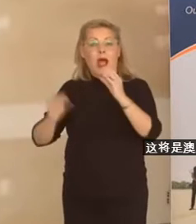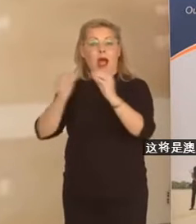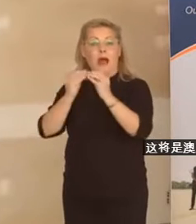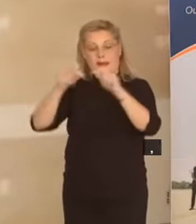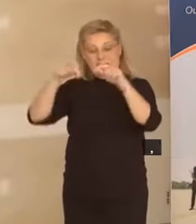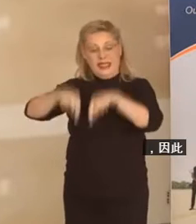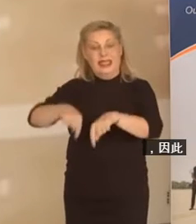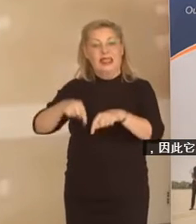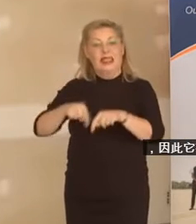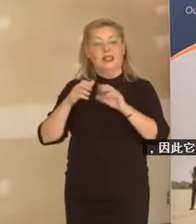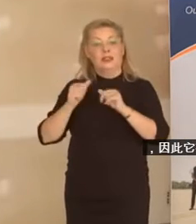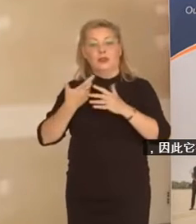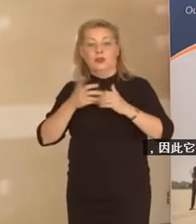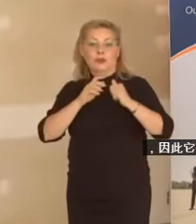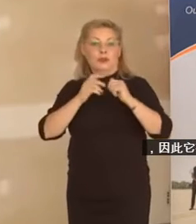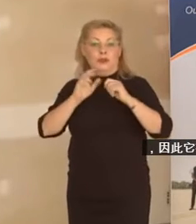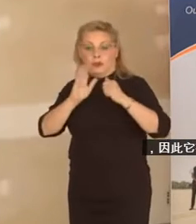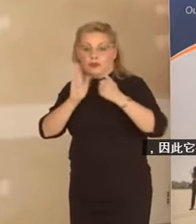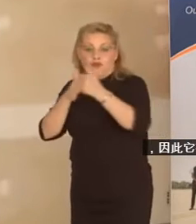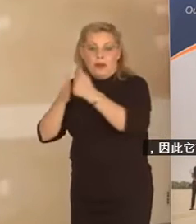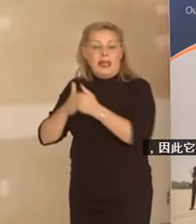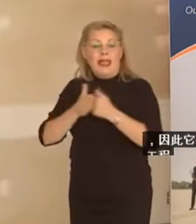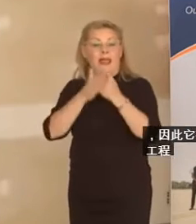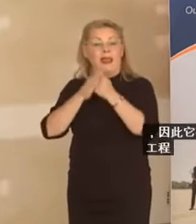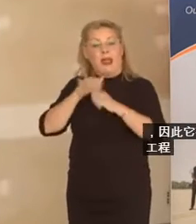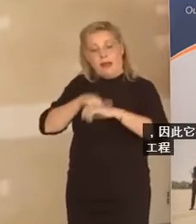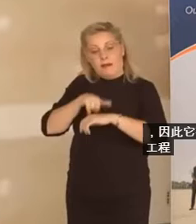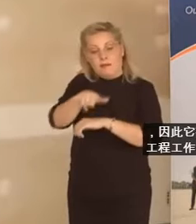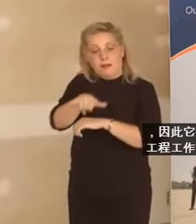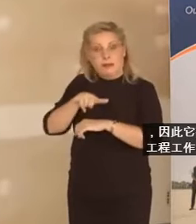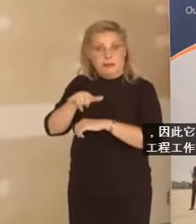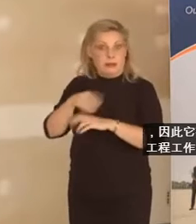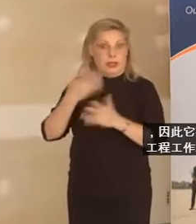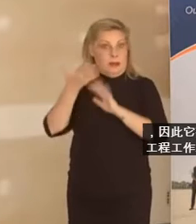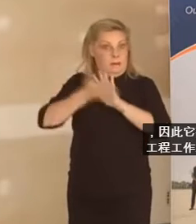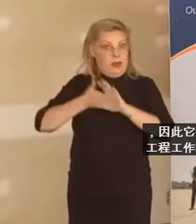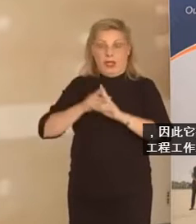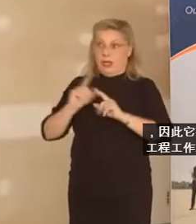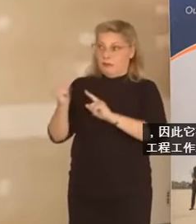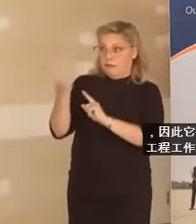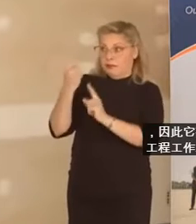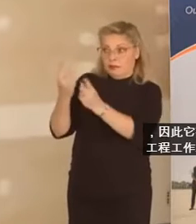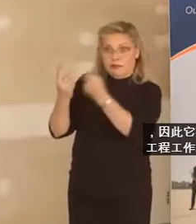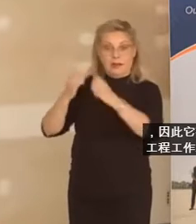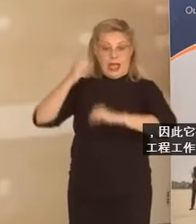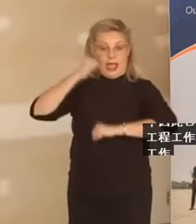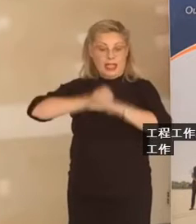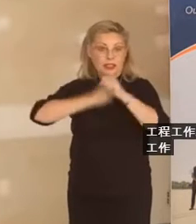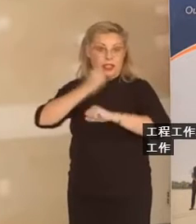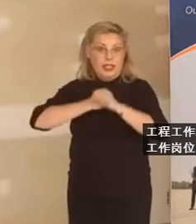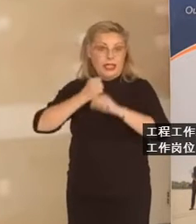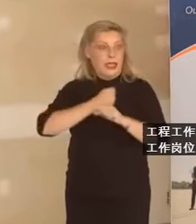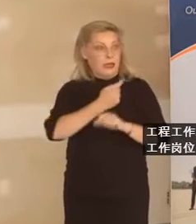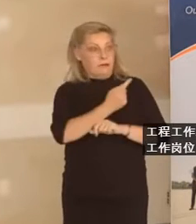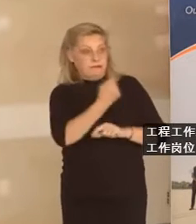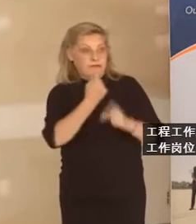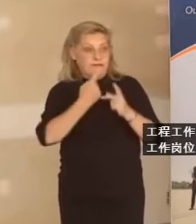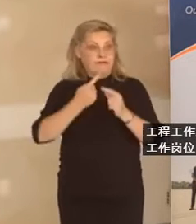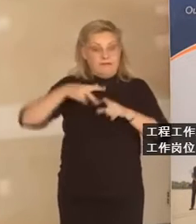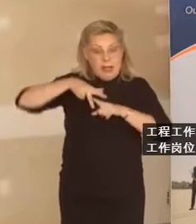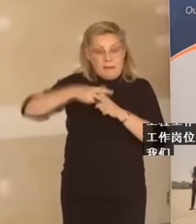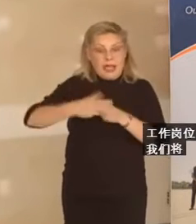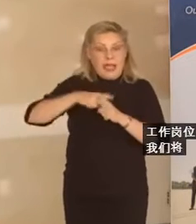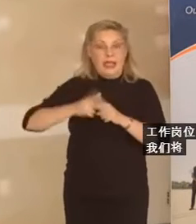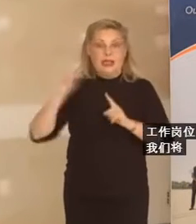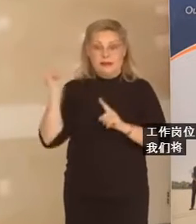network around Australia, and it'll create more jobs, engineering jobs and skilled jobs here in Sydney. As a